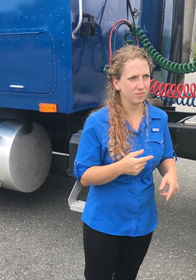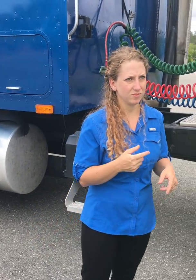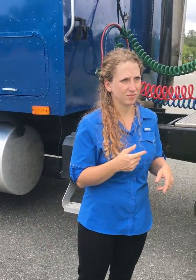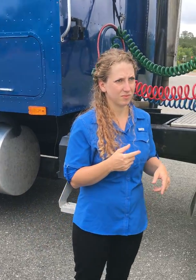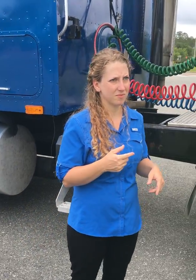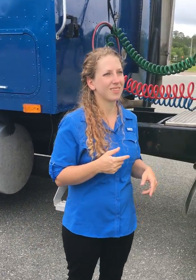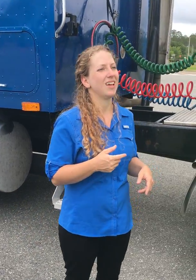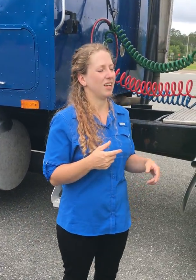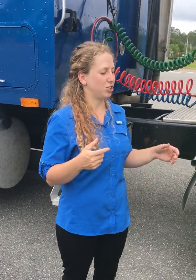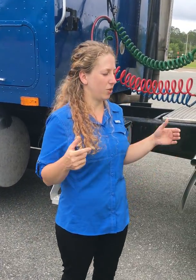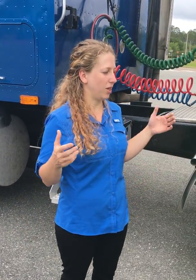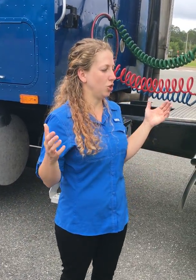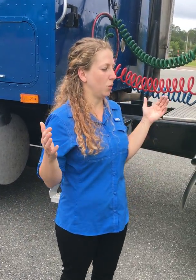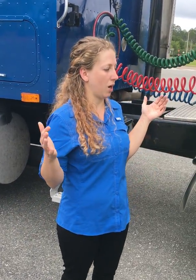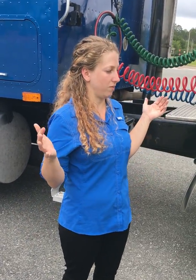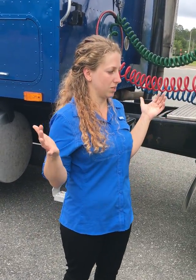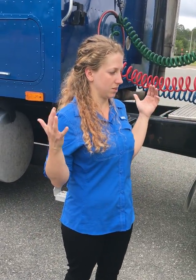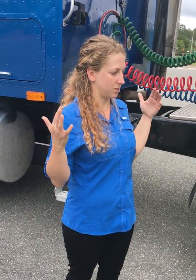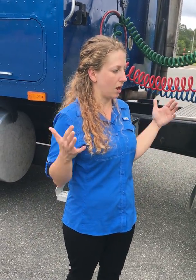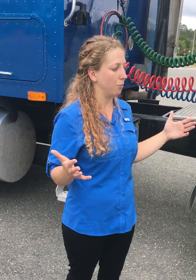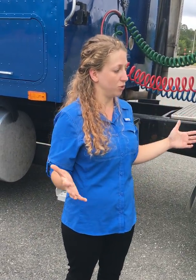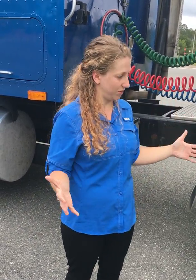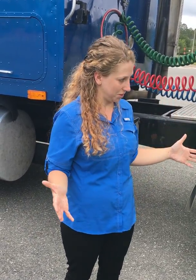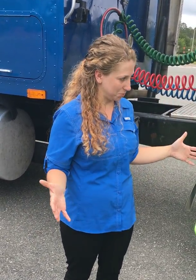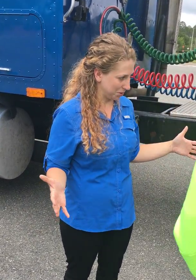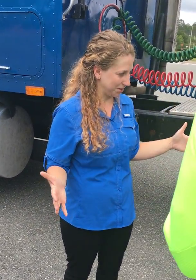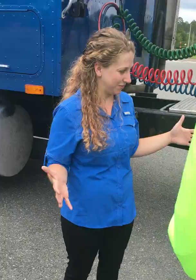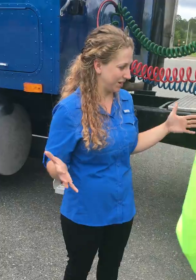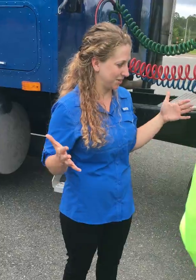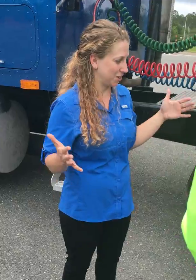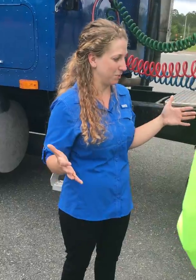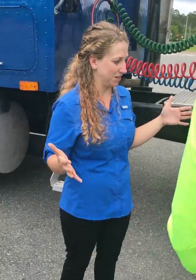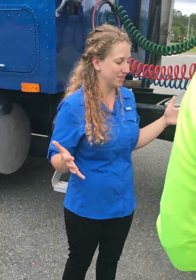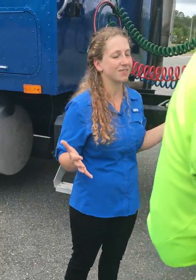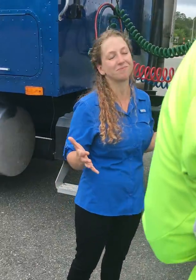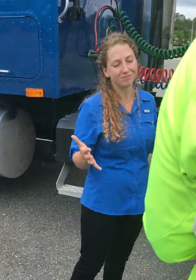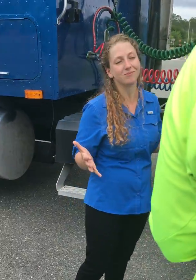All right. And so then you would obviously stop moving completely, right? And call maintenance. Yes.